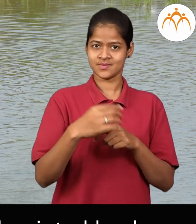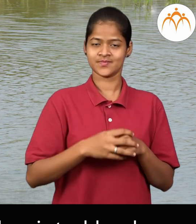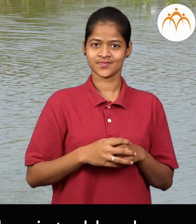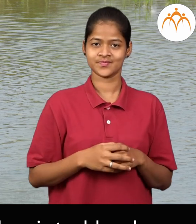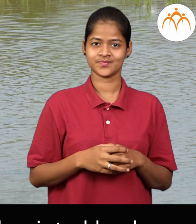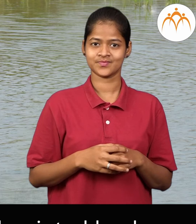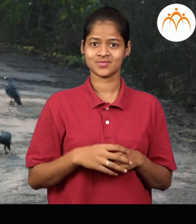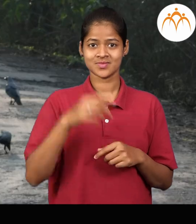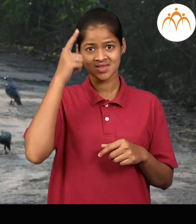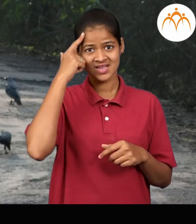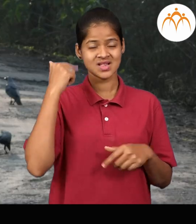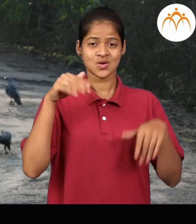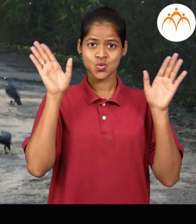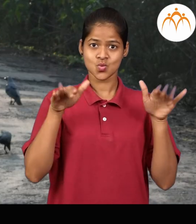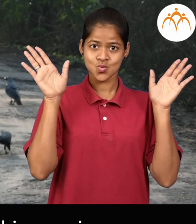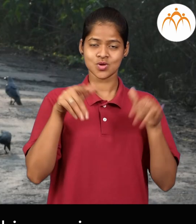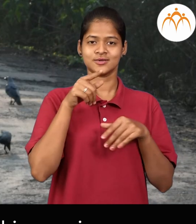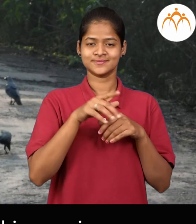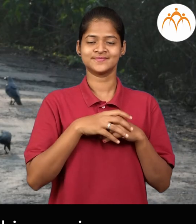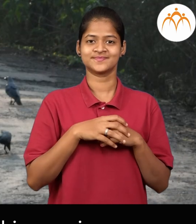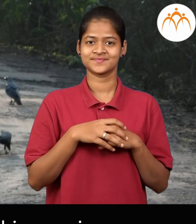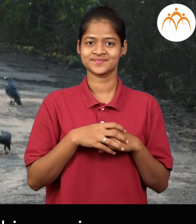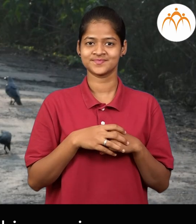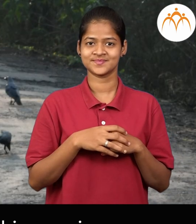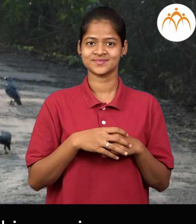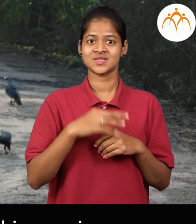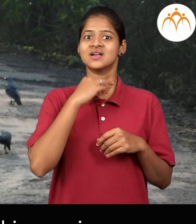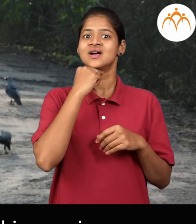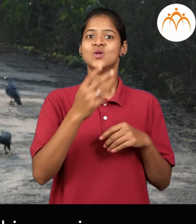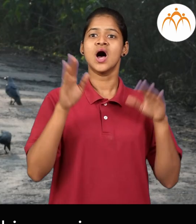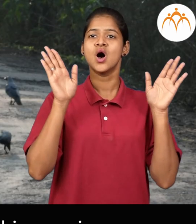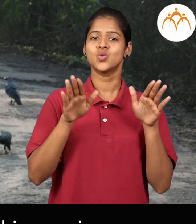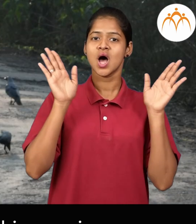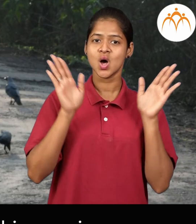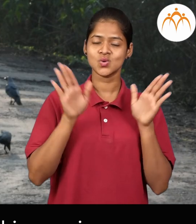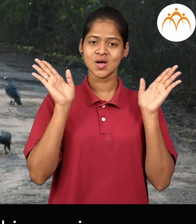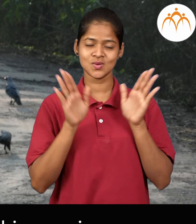Crow. Crows make croaking noise.